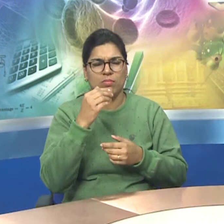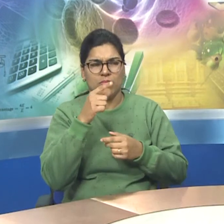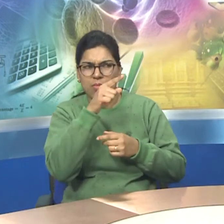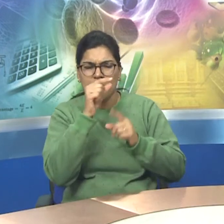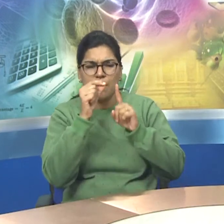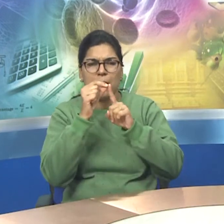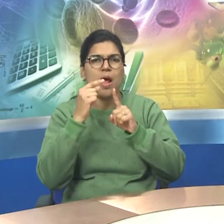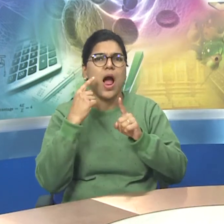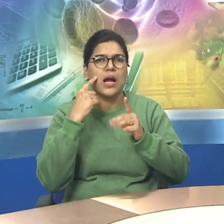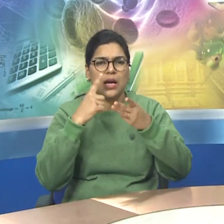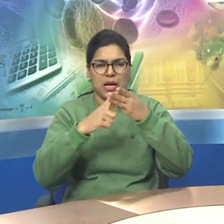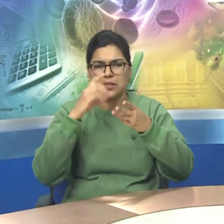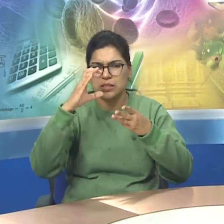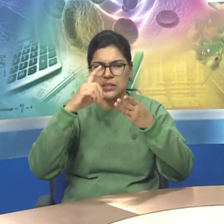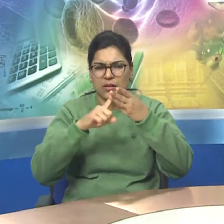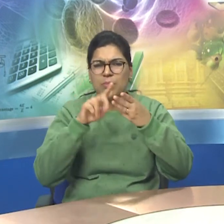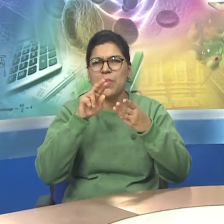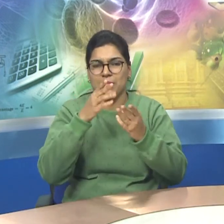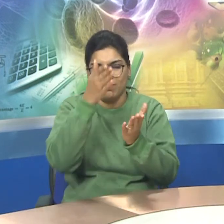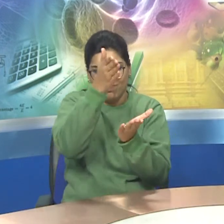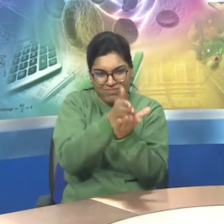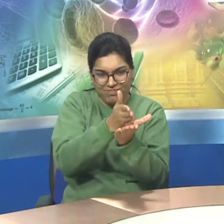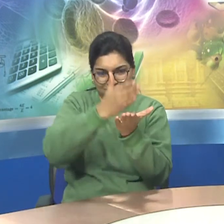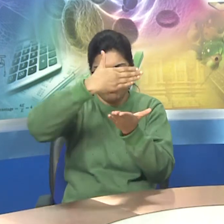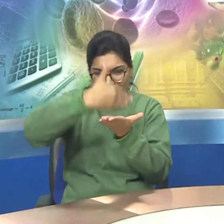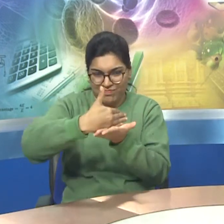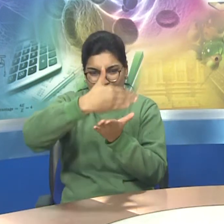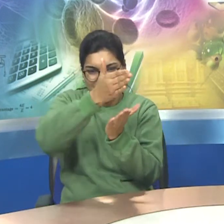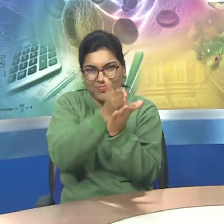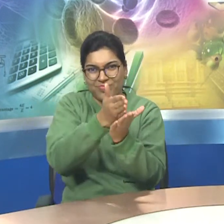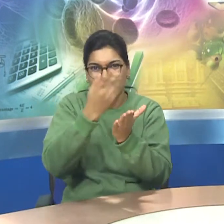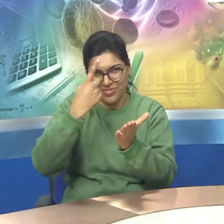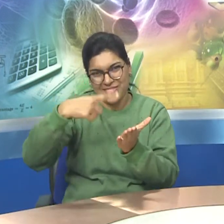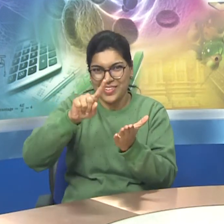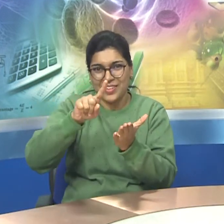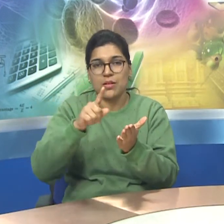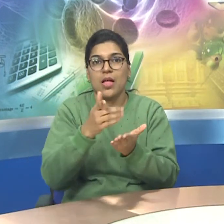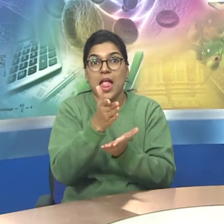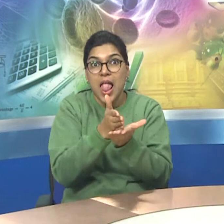idiom is a piece of cake.